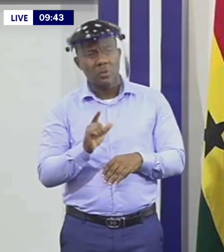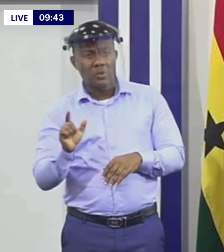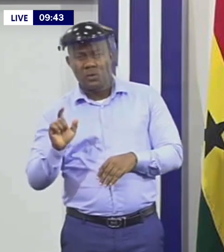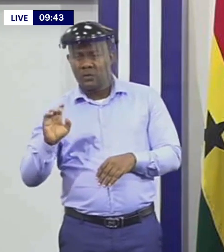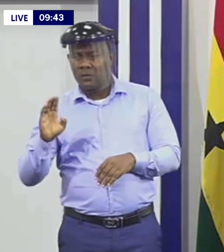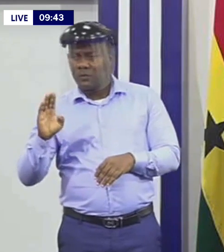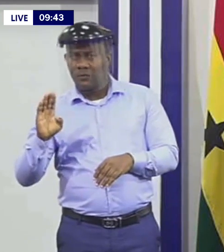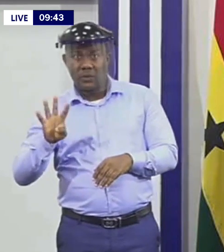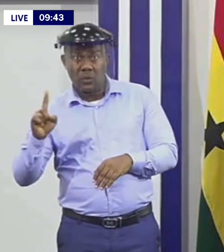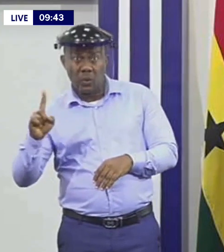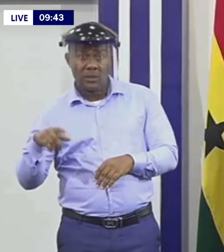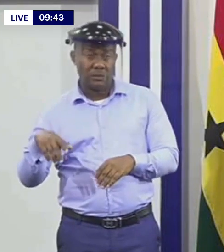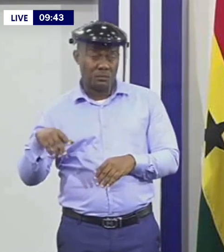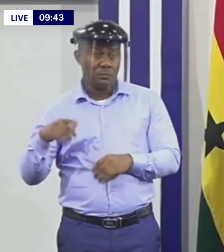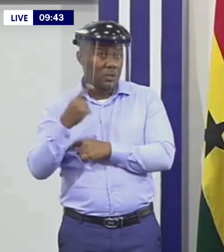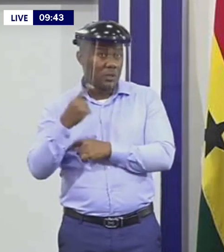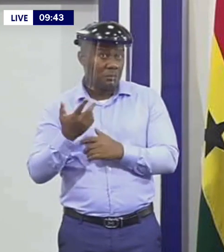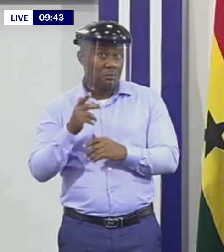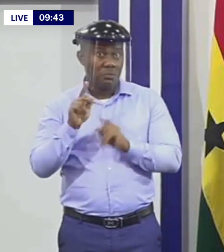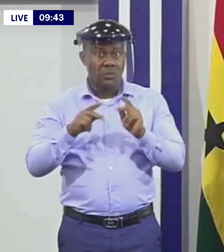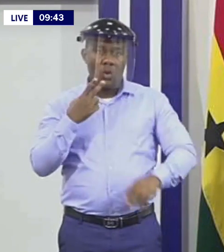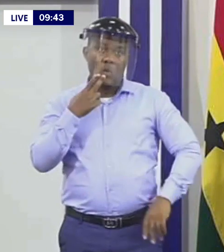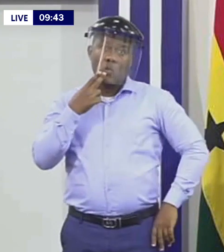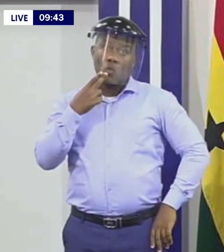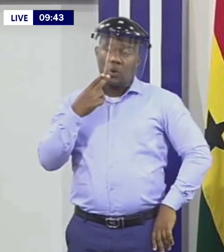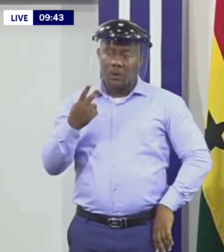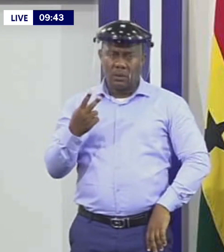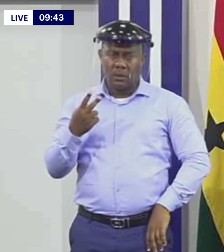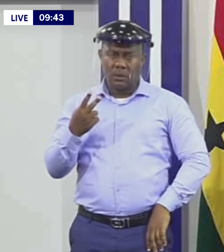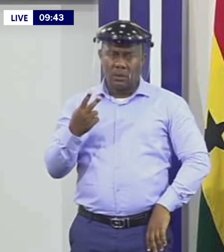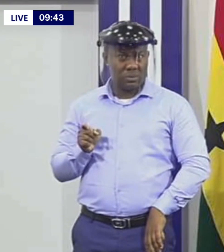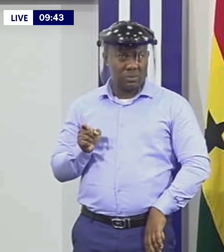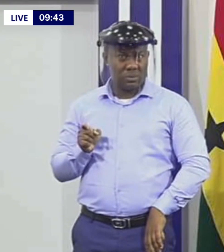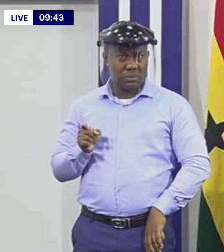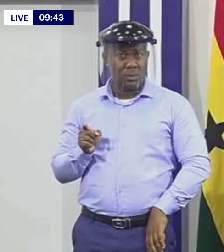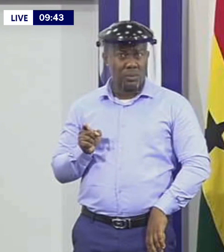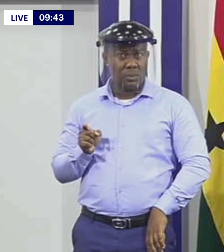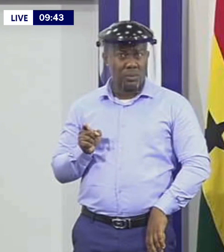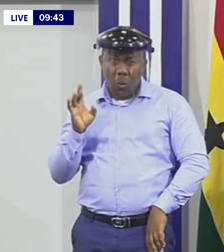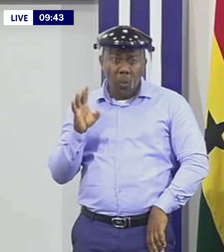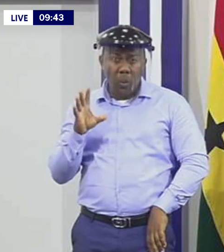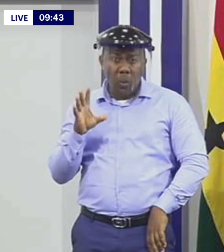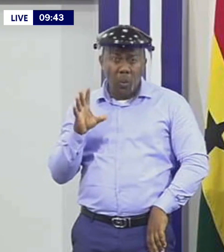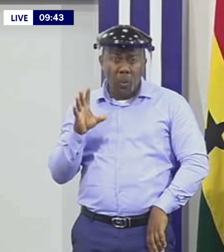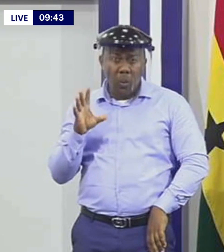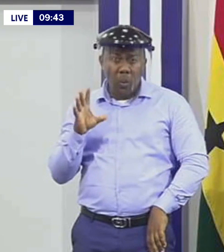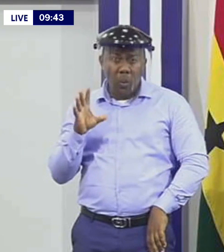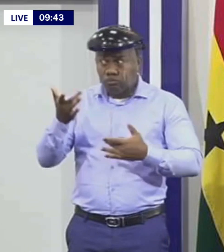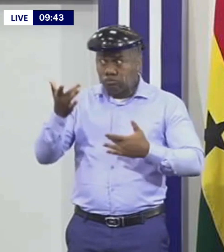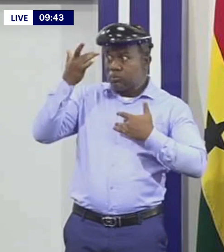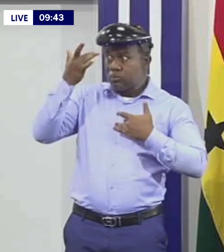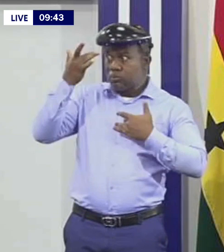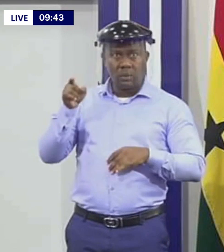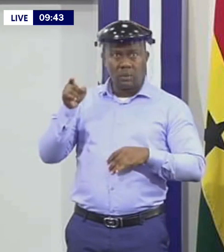days. Smokers have been observed to be higher at risk of death and